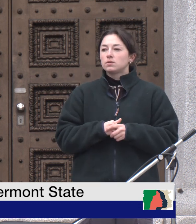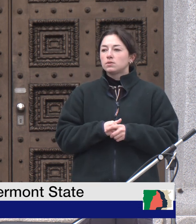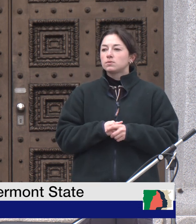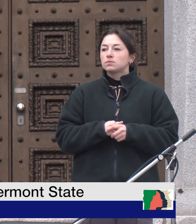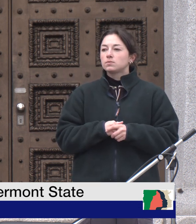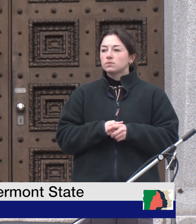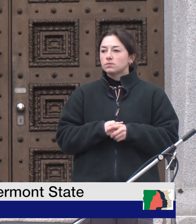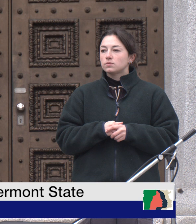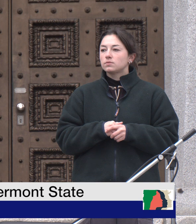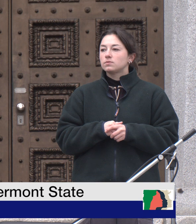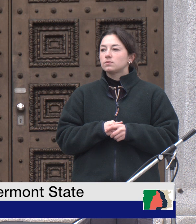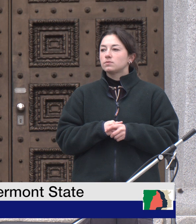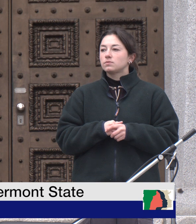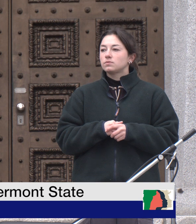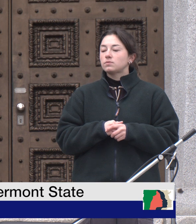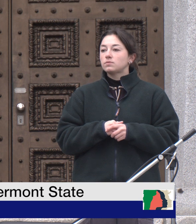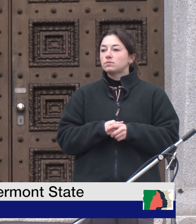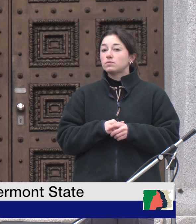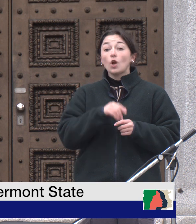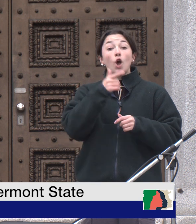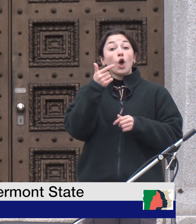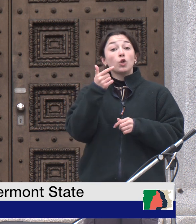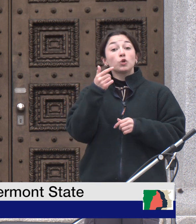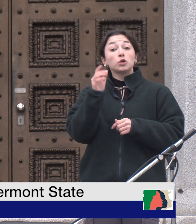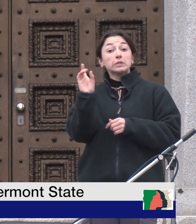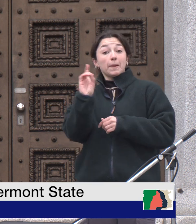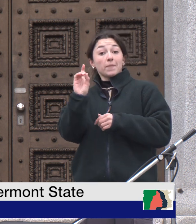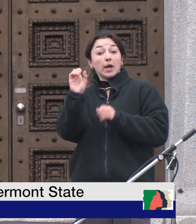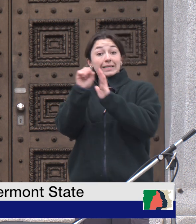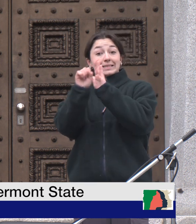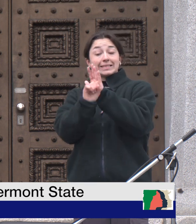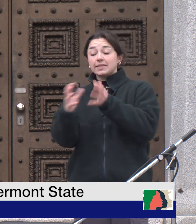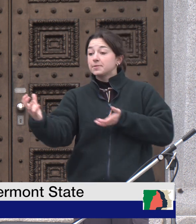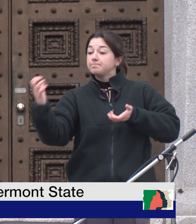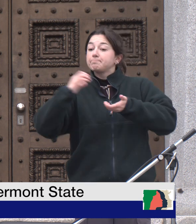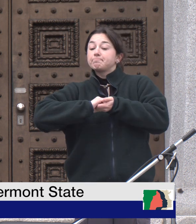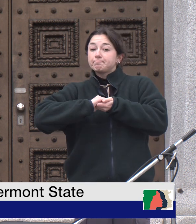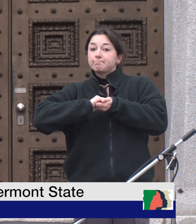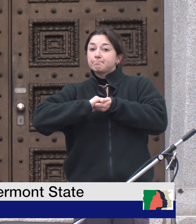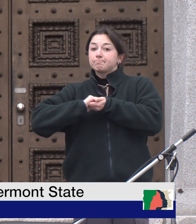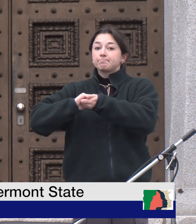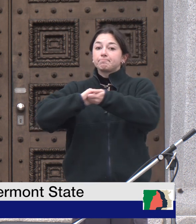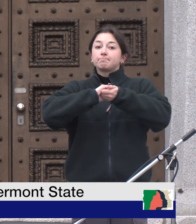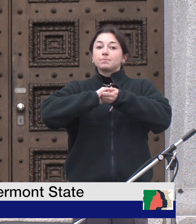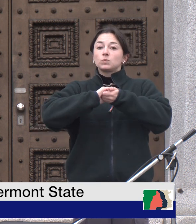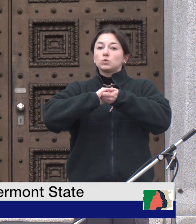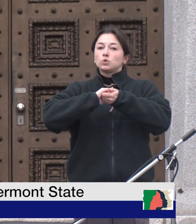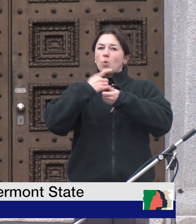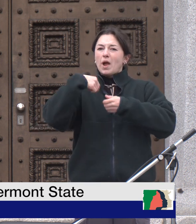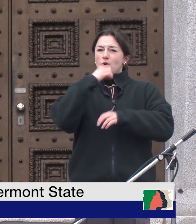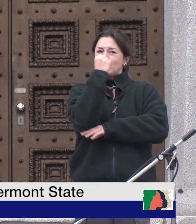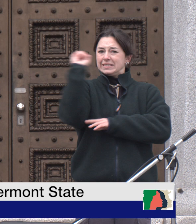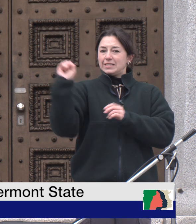And we must collaborate with other blue states to bolster our collective resistance.